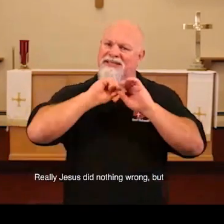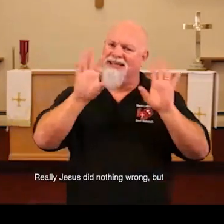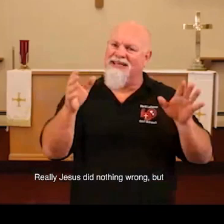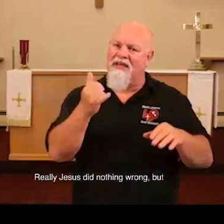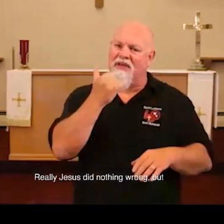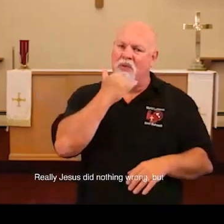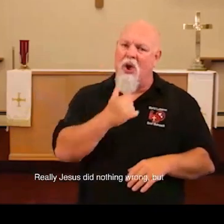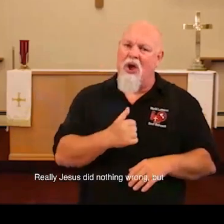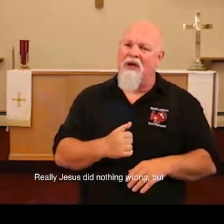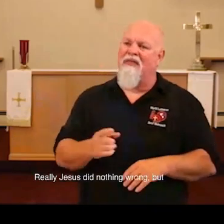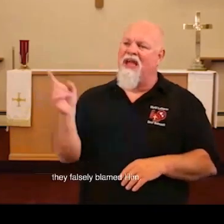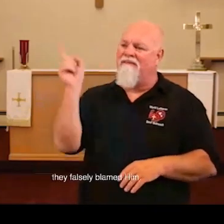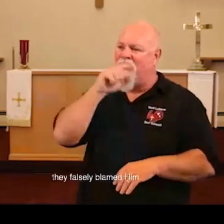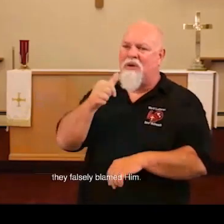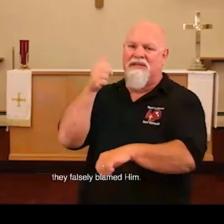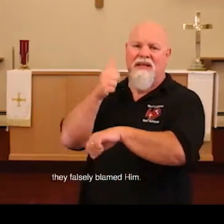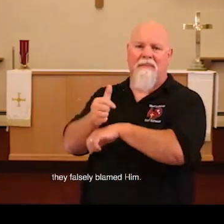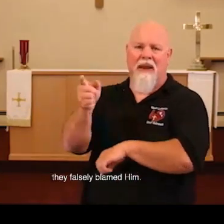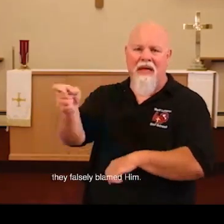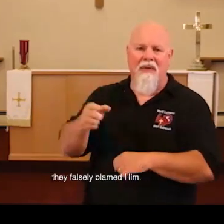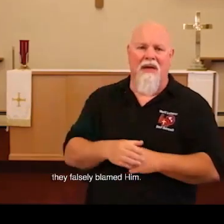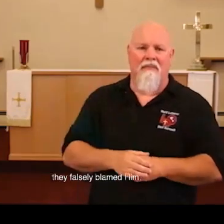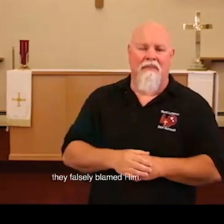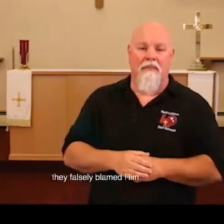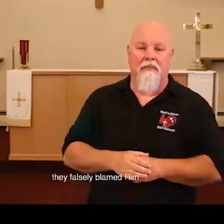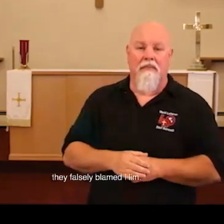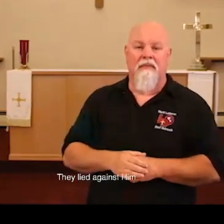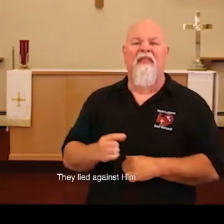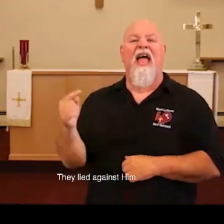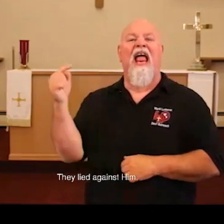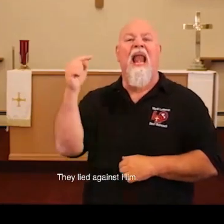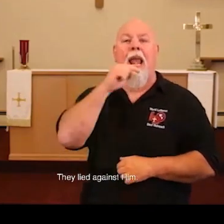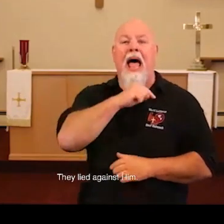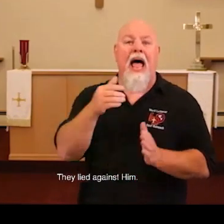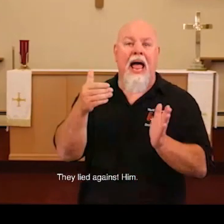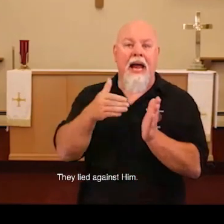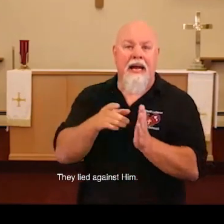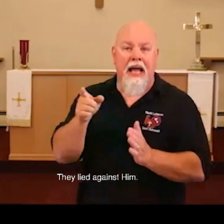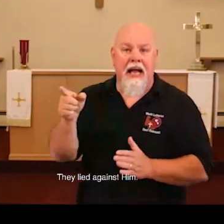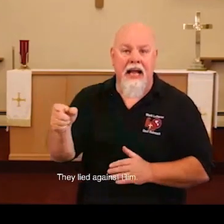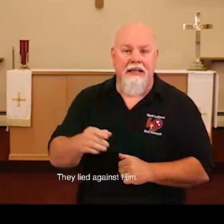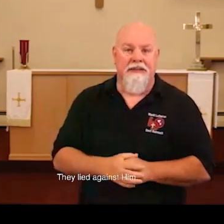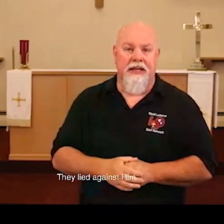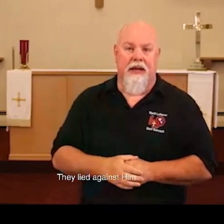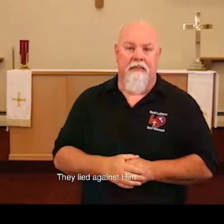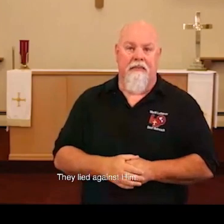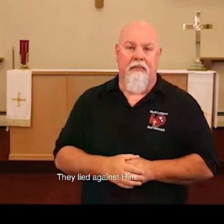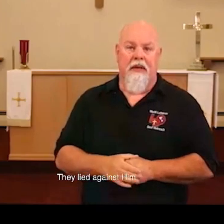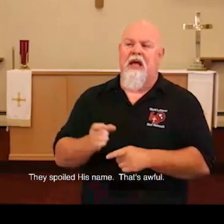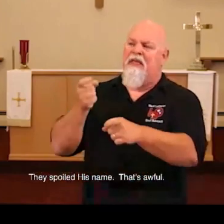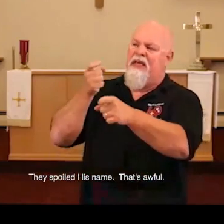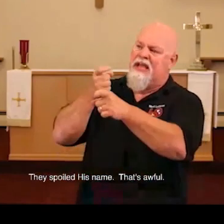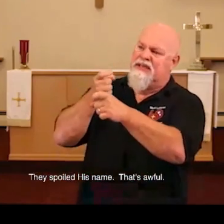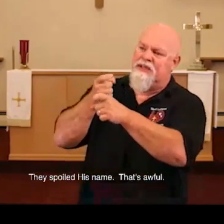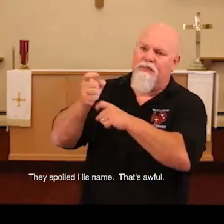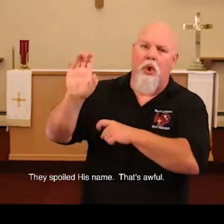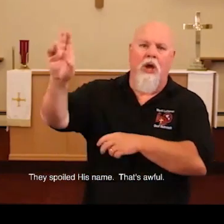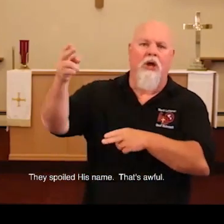did nothing wrong. They falsely blamed him. They lied against him. They